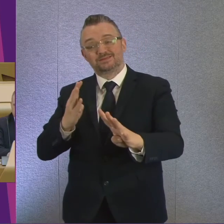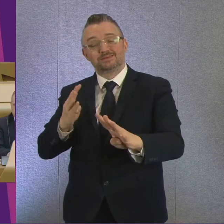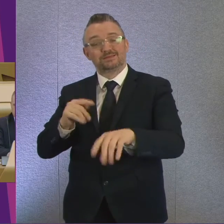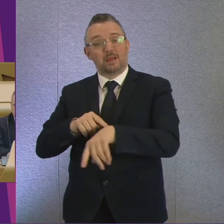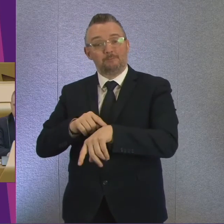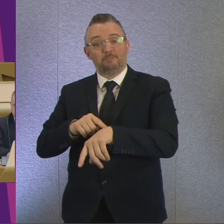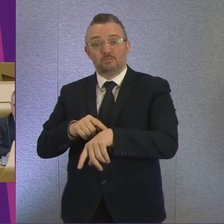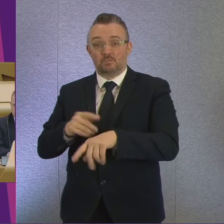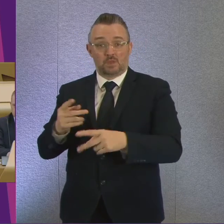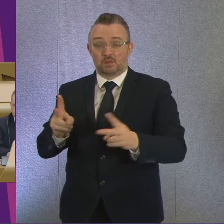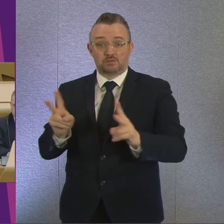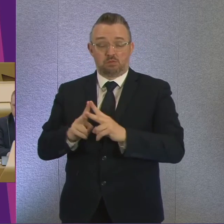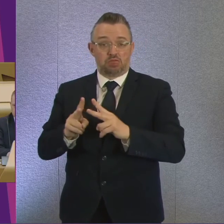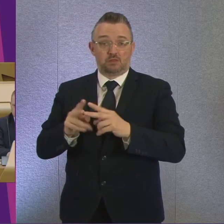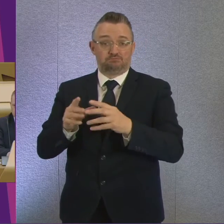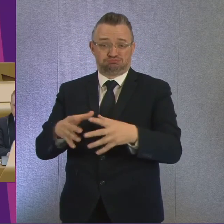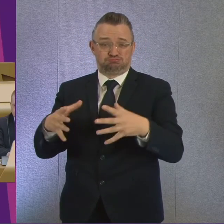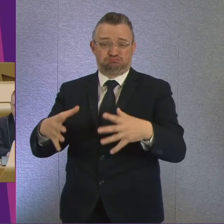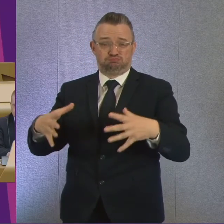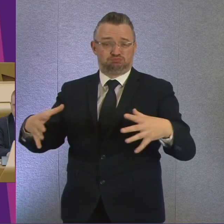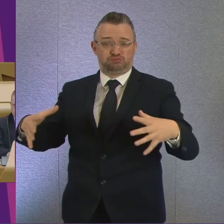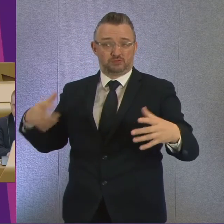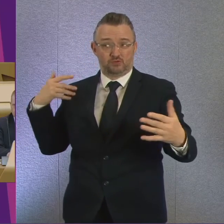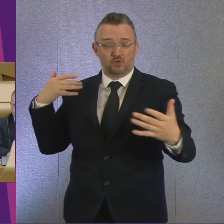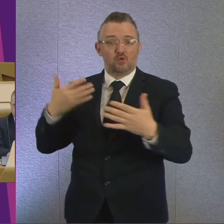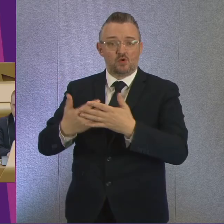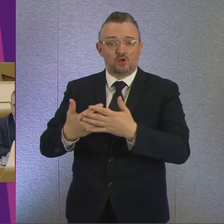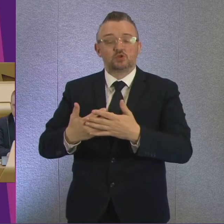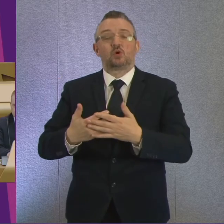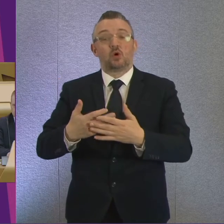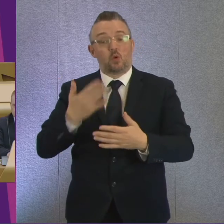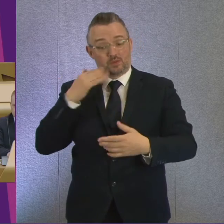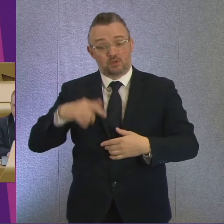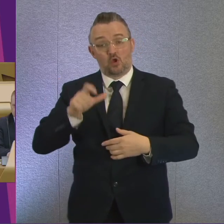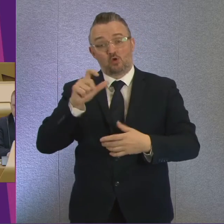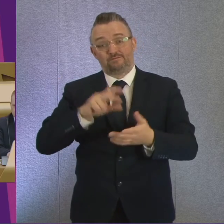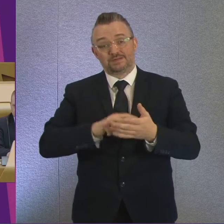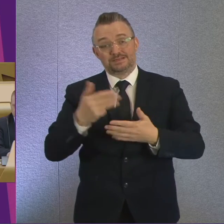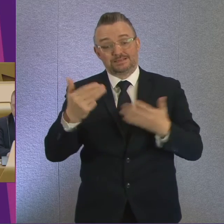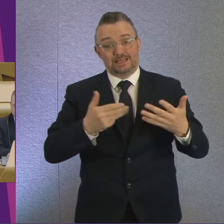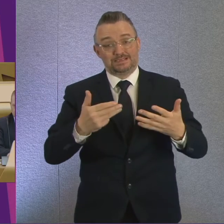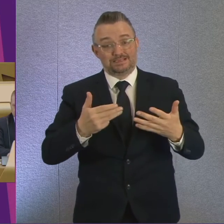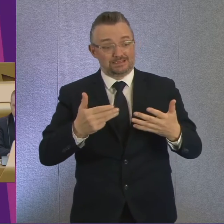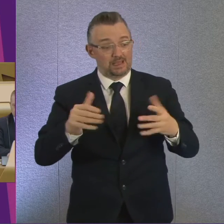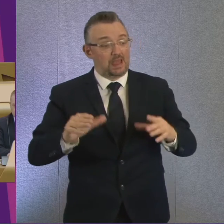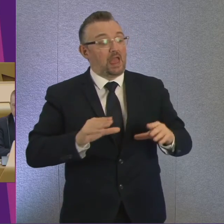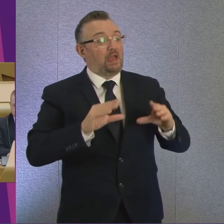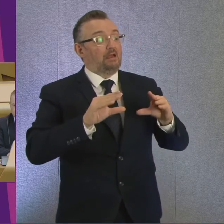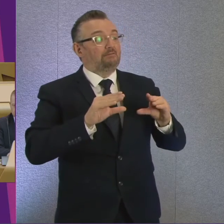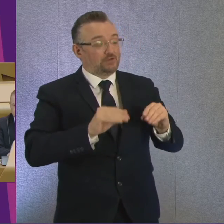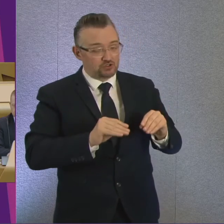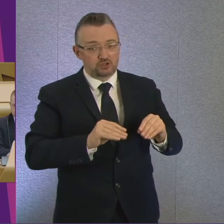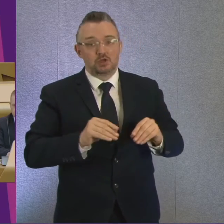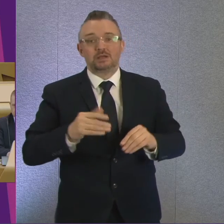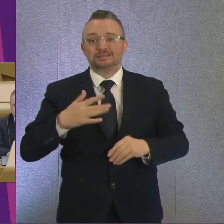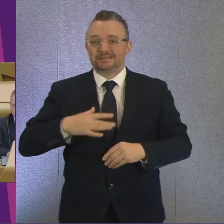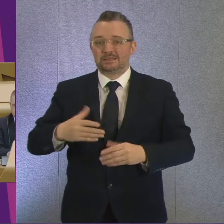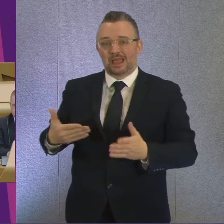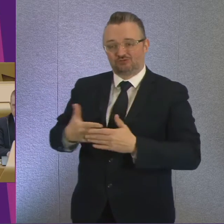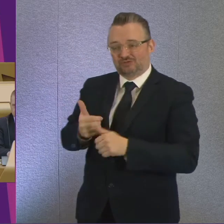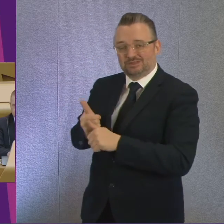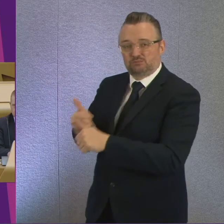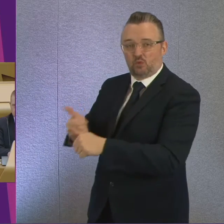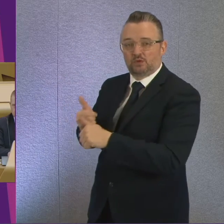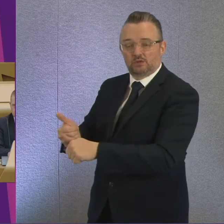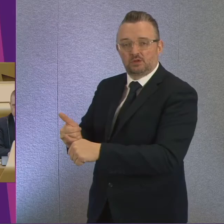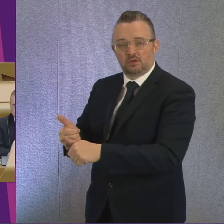now to develop and support the support which will be needed as we come out of the COVID-19 and the lockdown. Can I specifically ask how